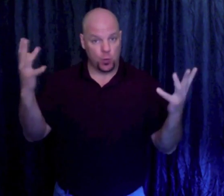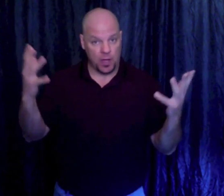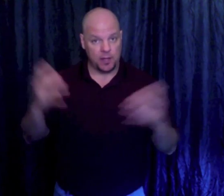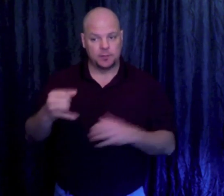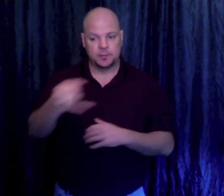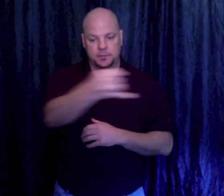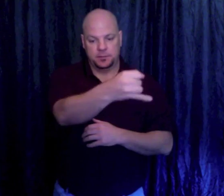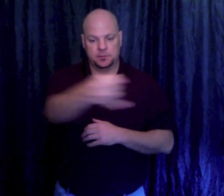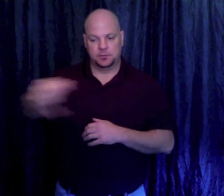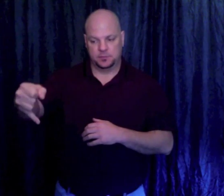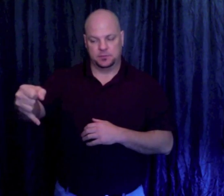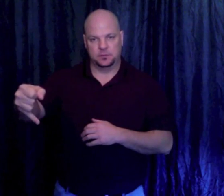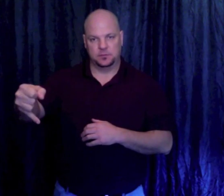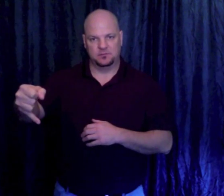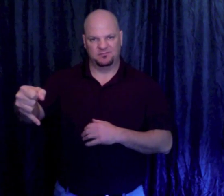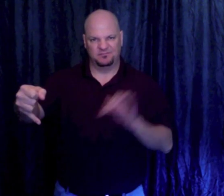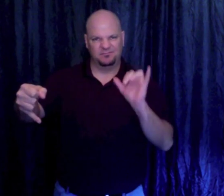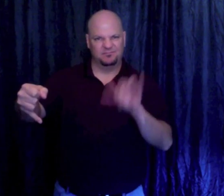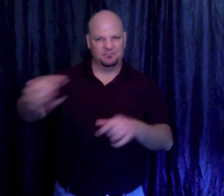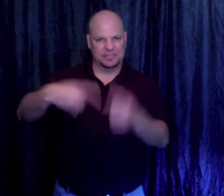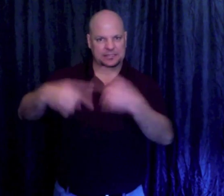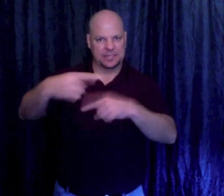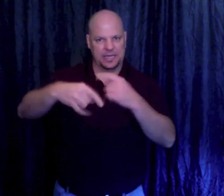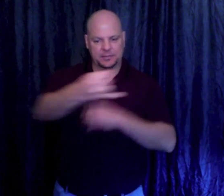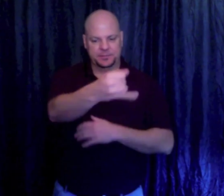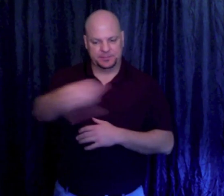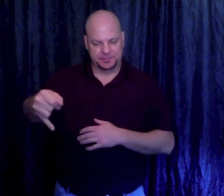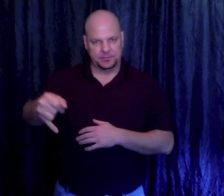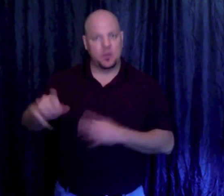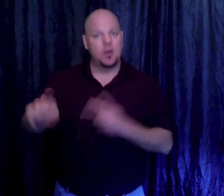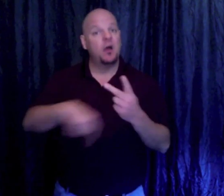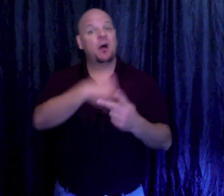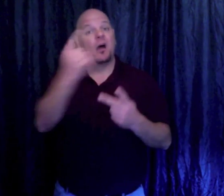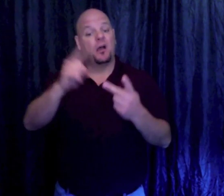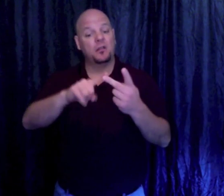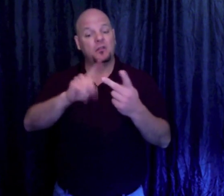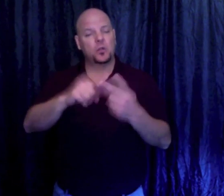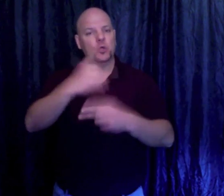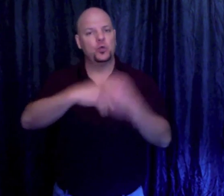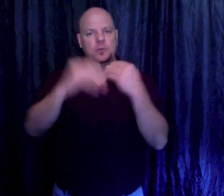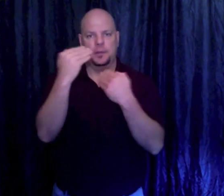put the line right in front of you in space, or the other sign they used for limit. So limit.